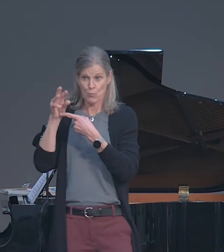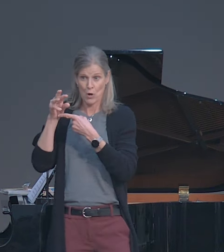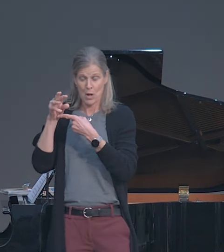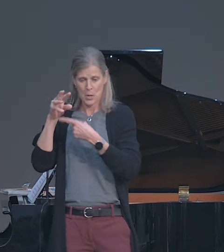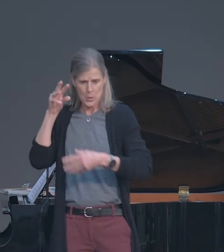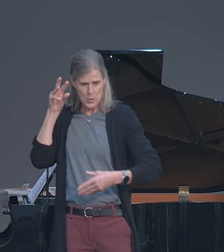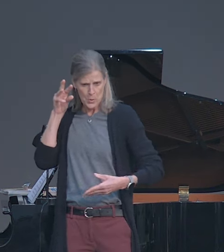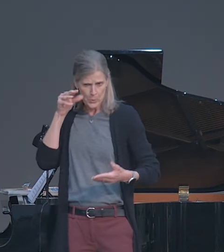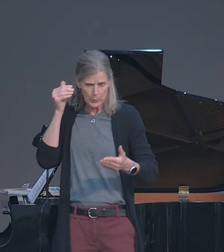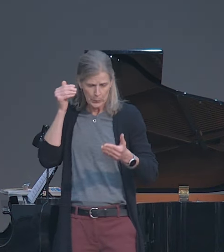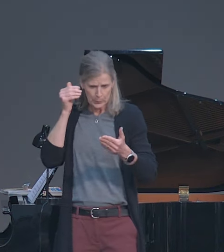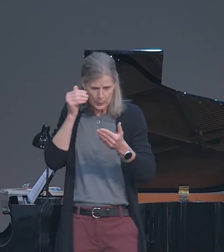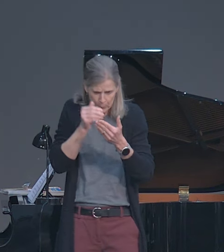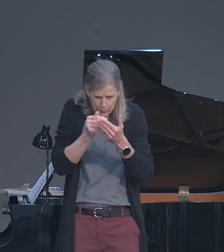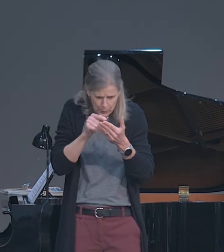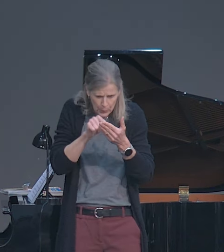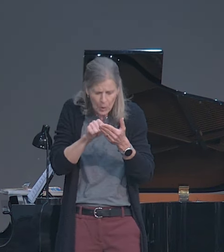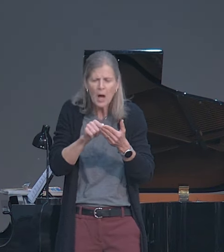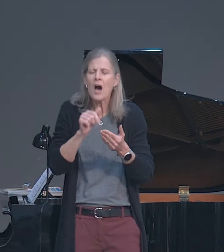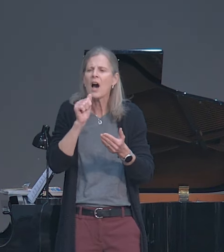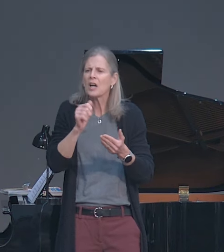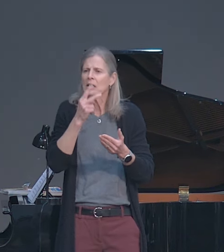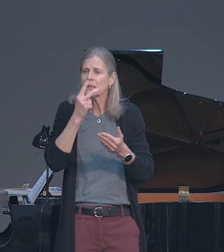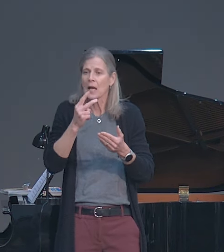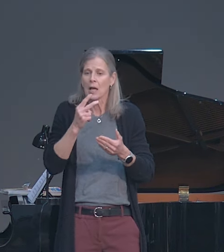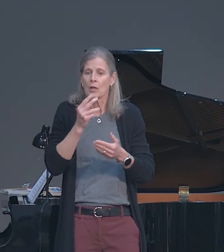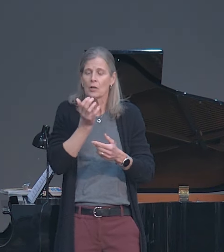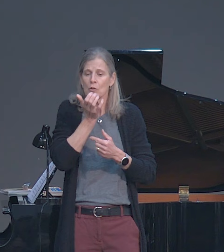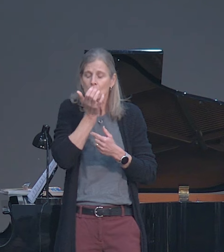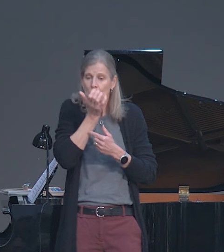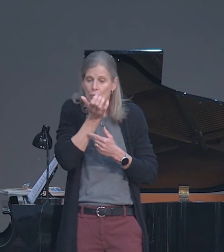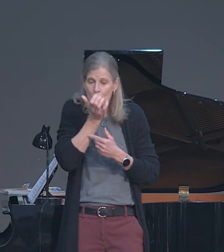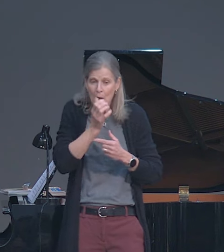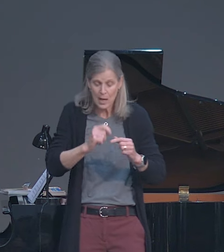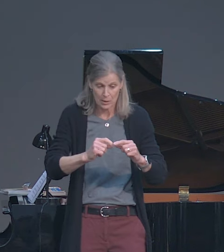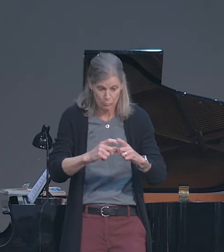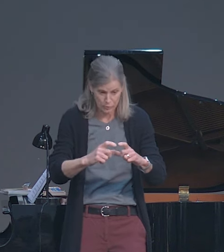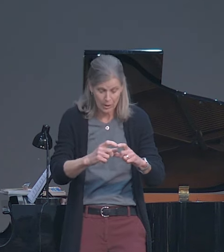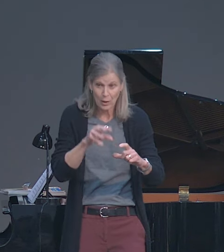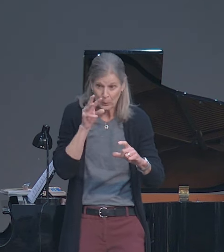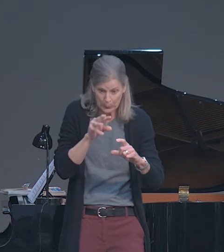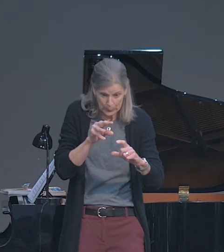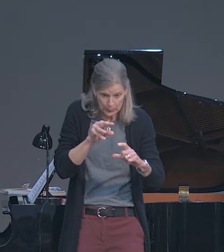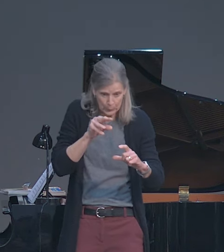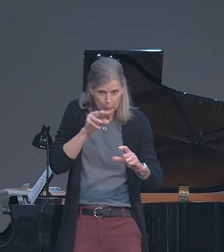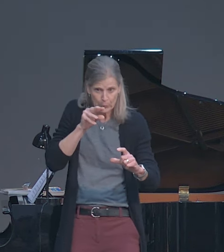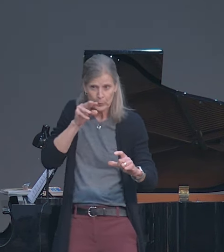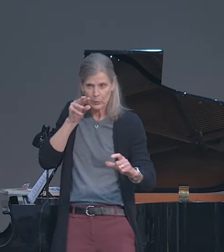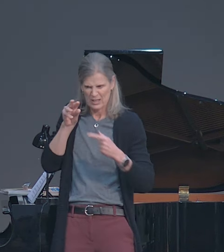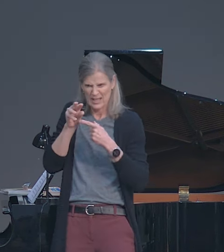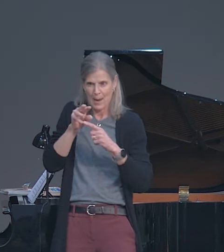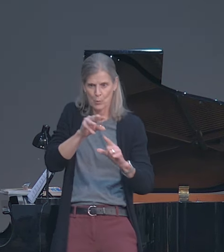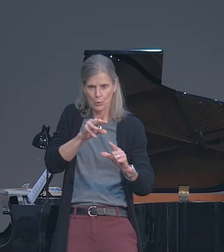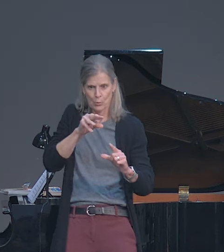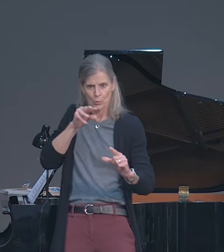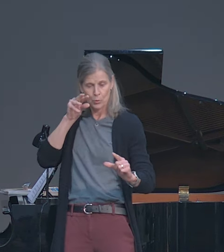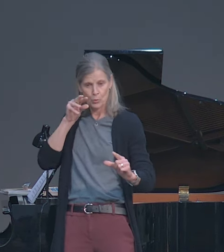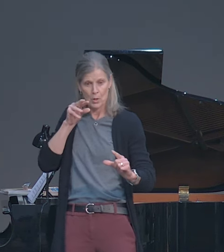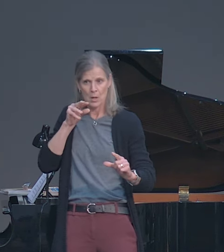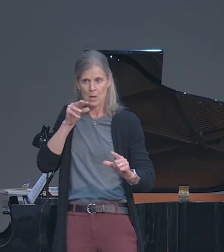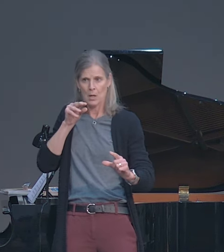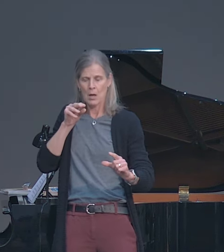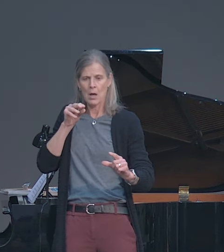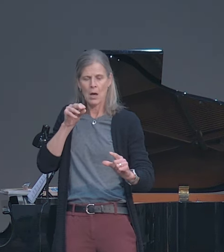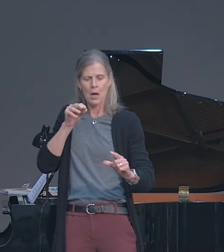camera continued on that axis, I could then tell that the grass was part of a park. And then as it went up, I could tell that the park was